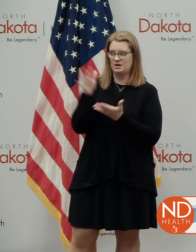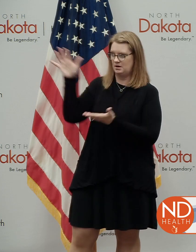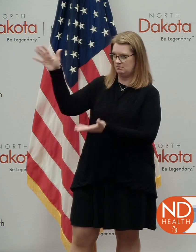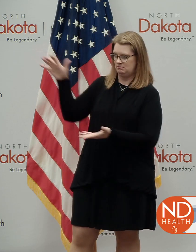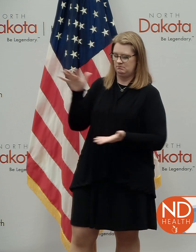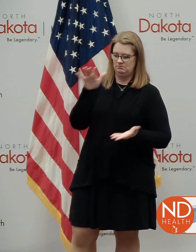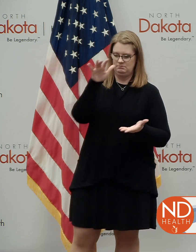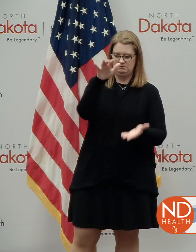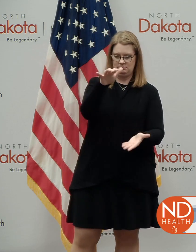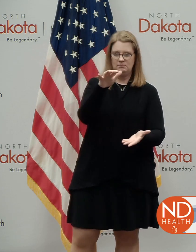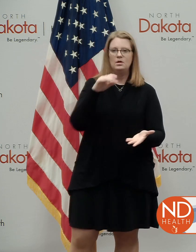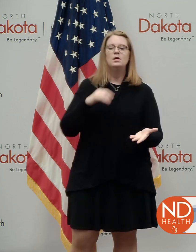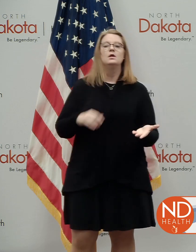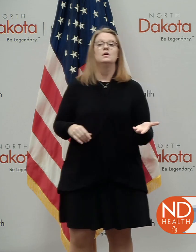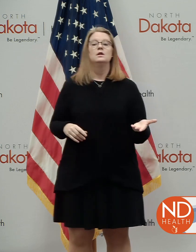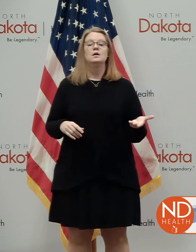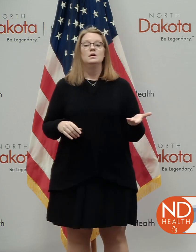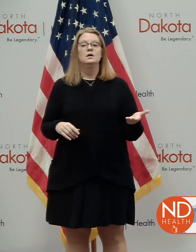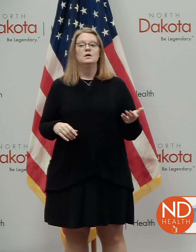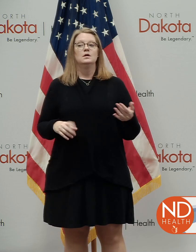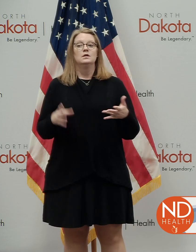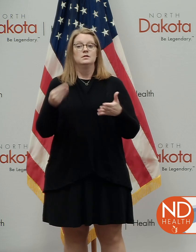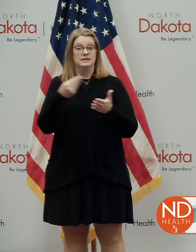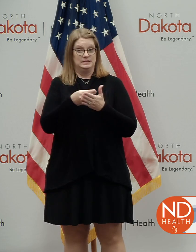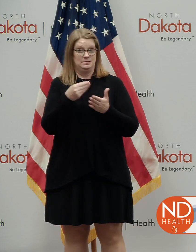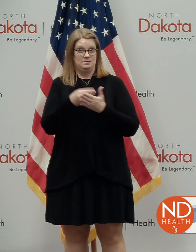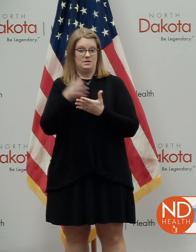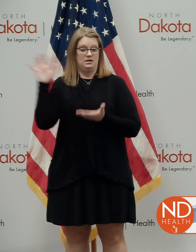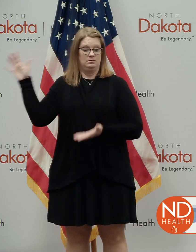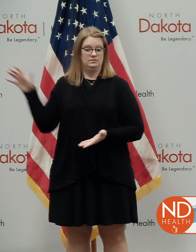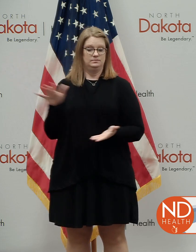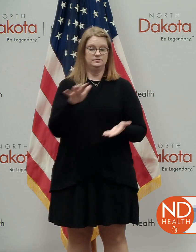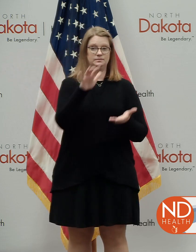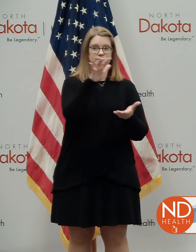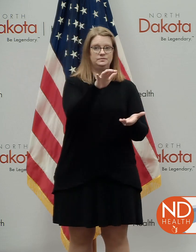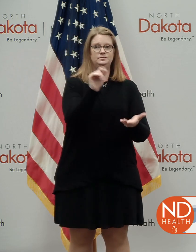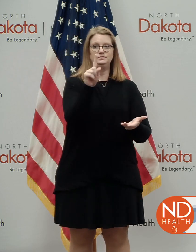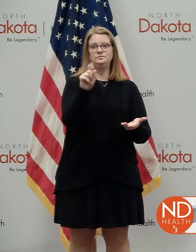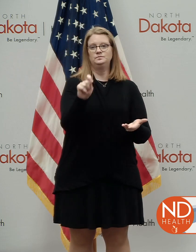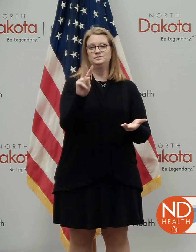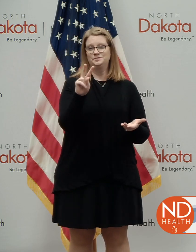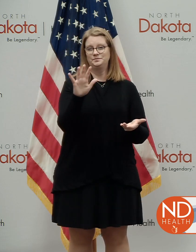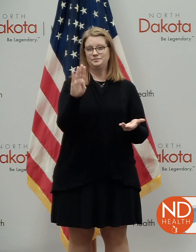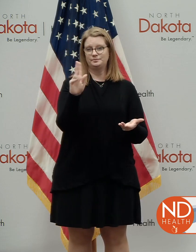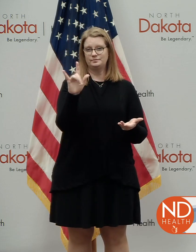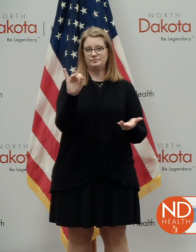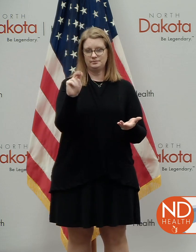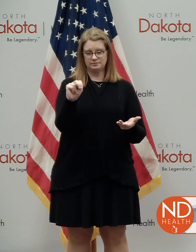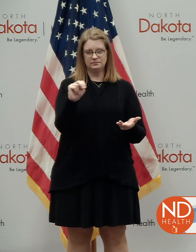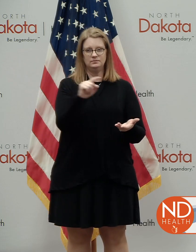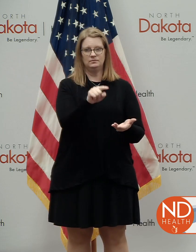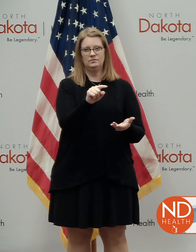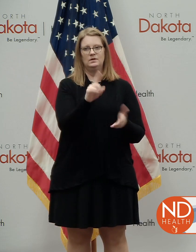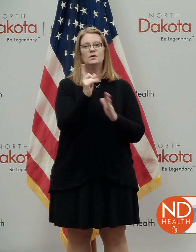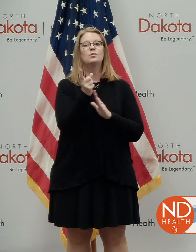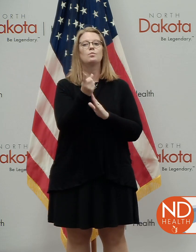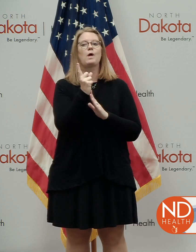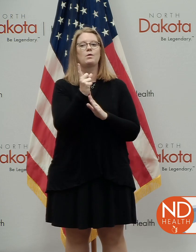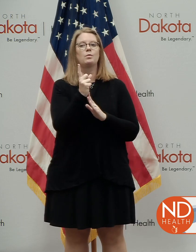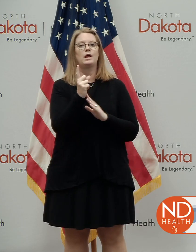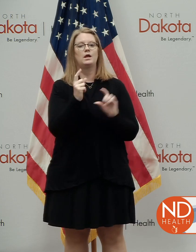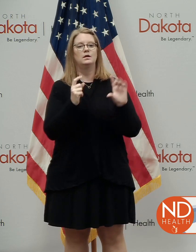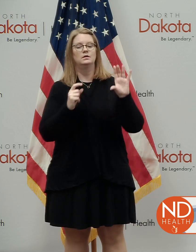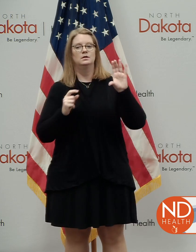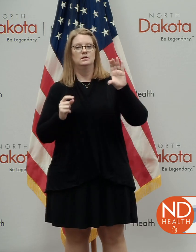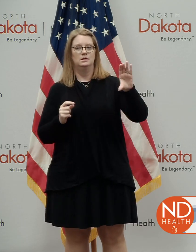soon as this money was allocated to the state of the $1.25 billion, right away we had